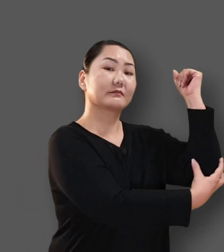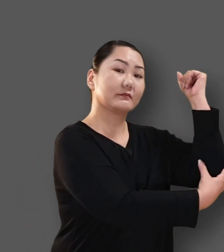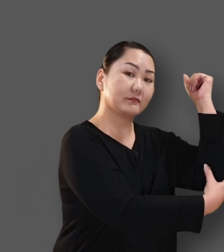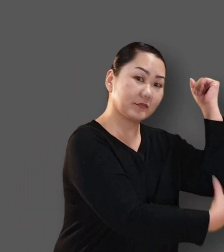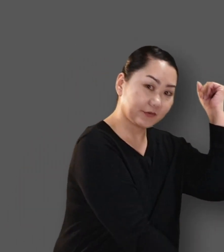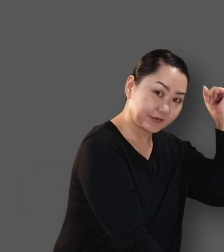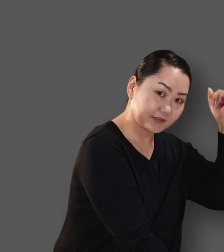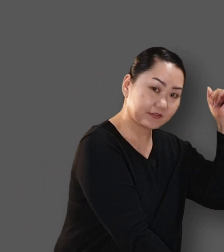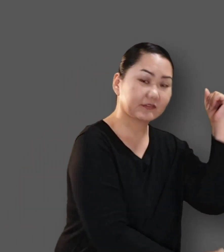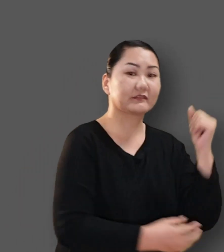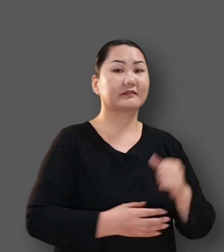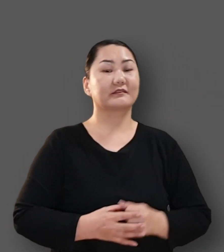Poverty.